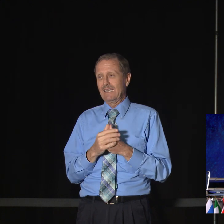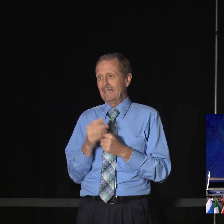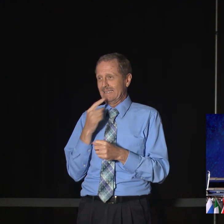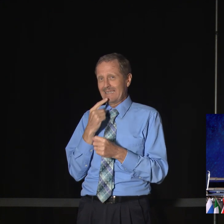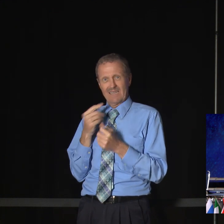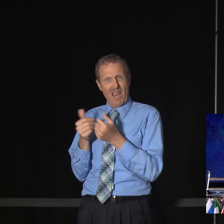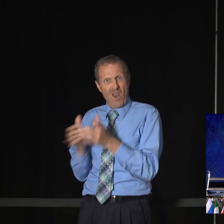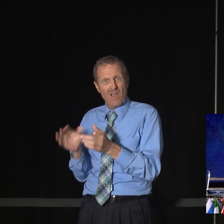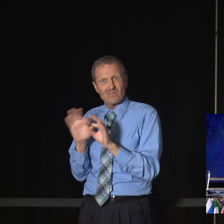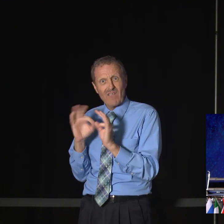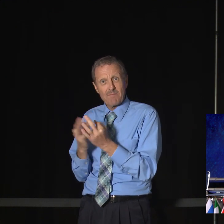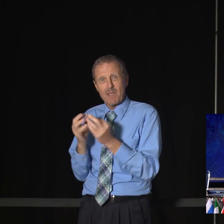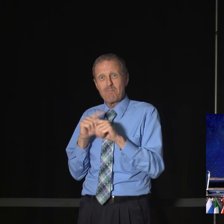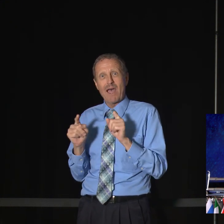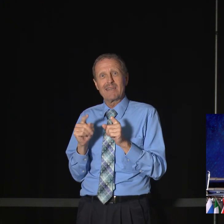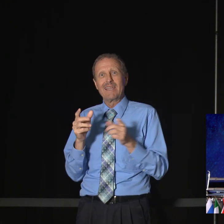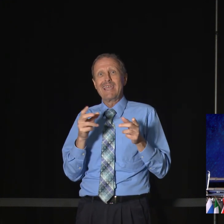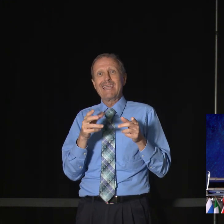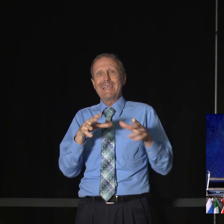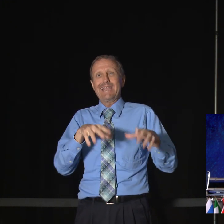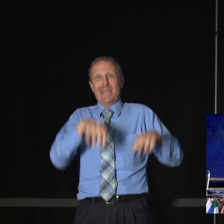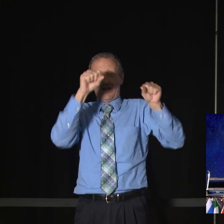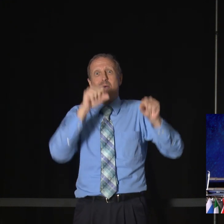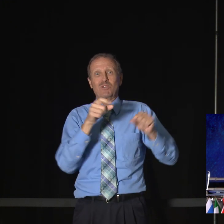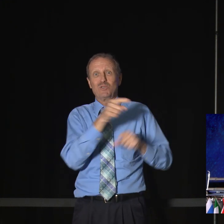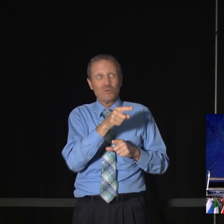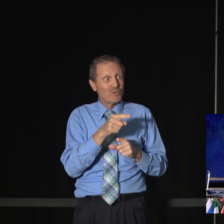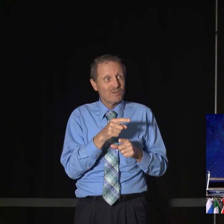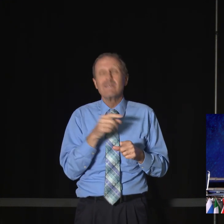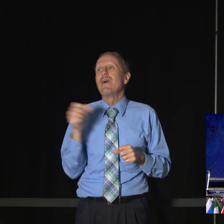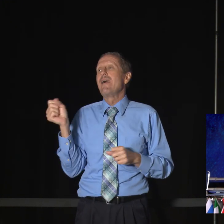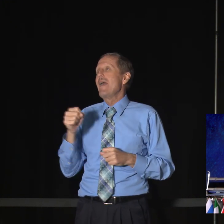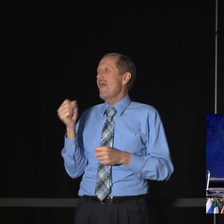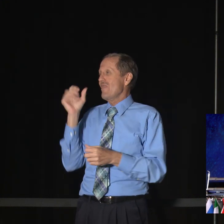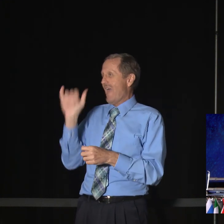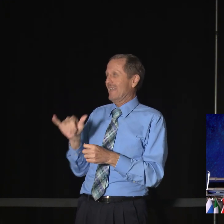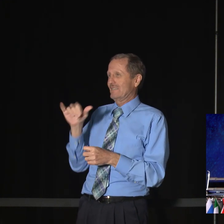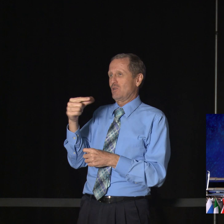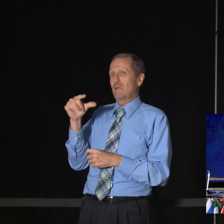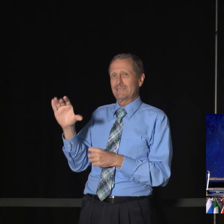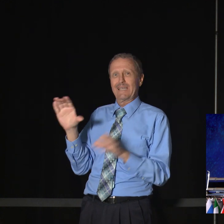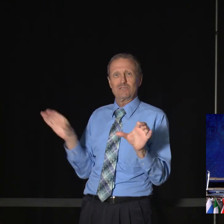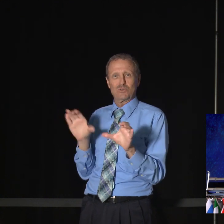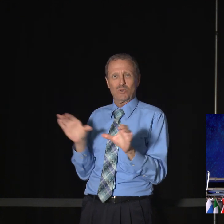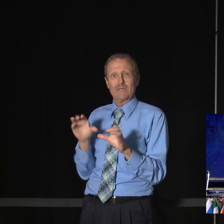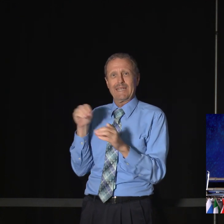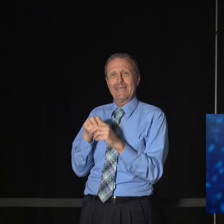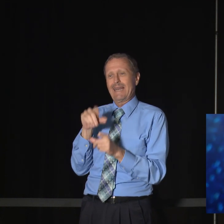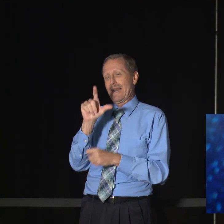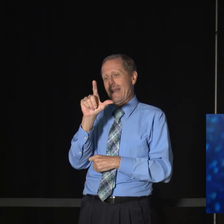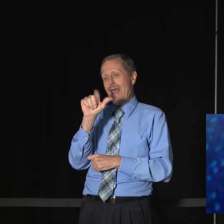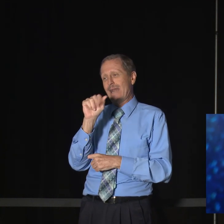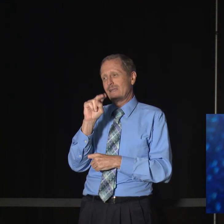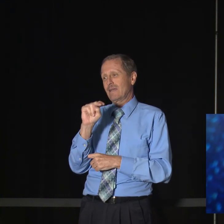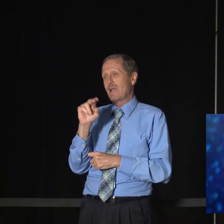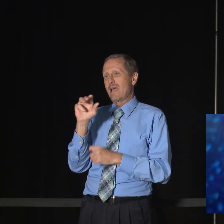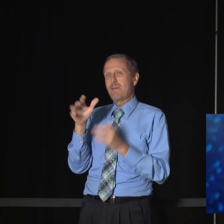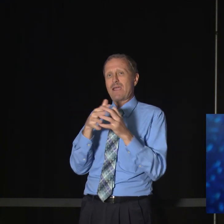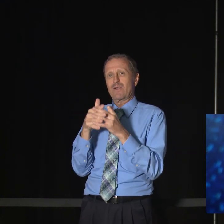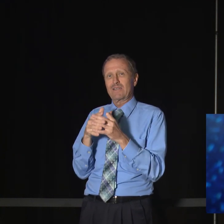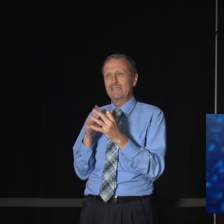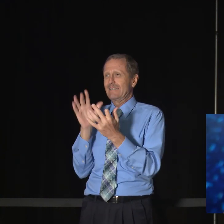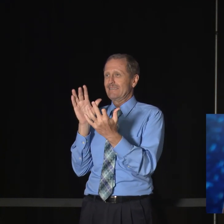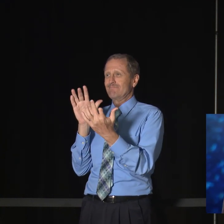a family, but now you became my family. Amen. This is what GYC is taking place, is doing in Latin America, touching